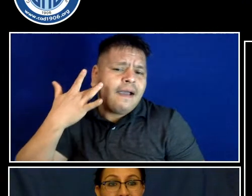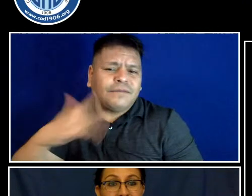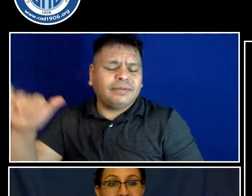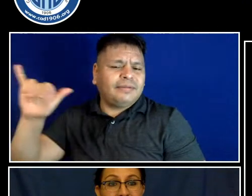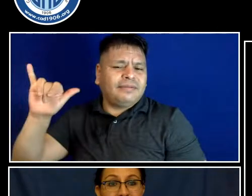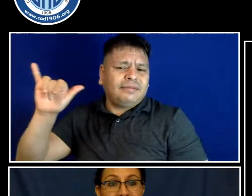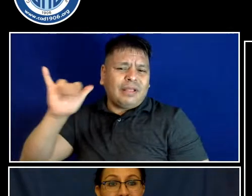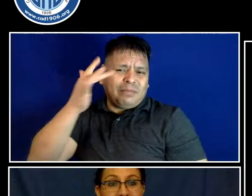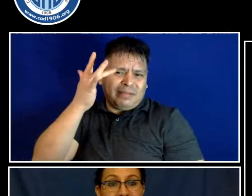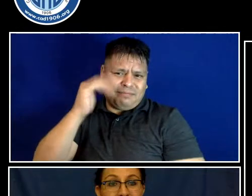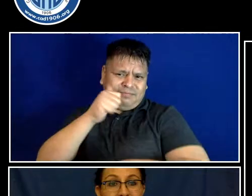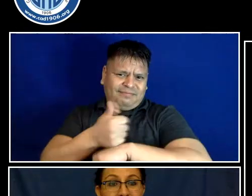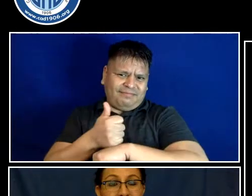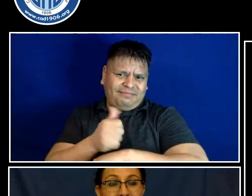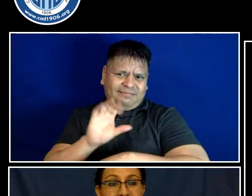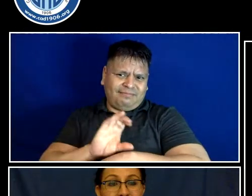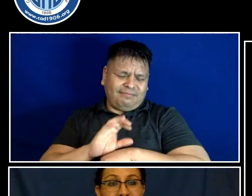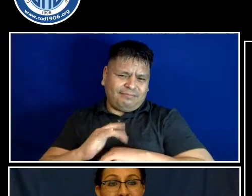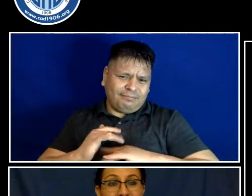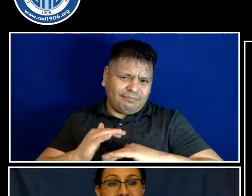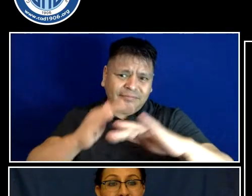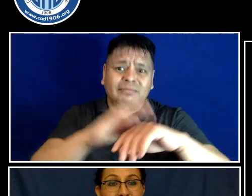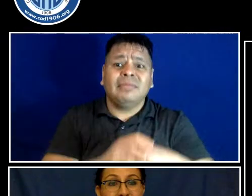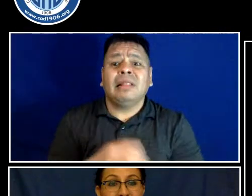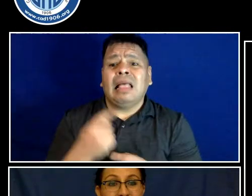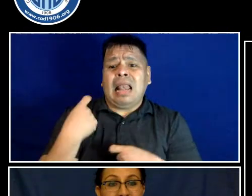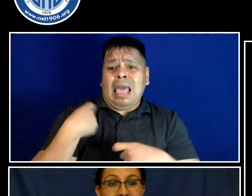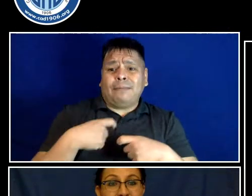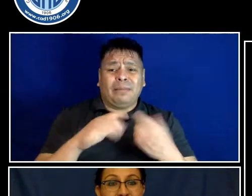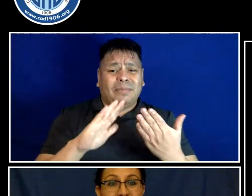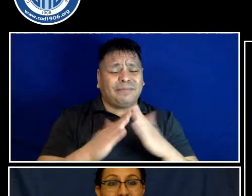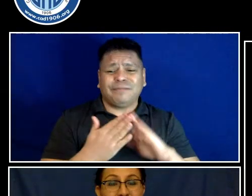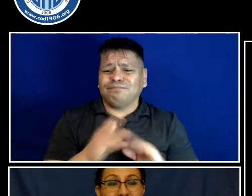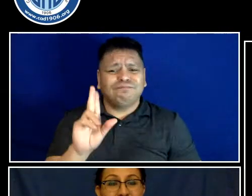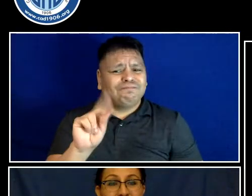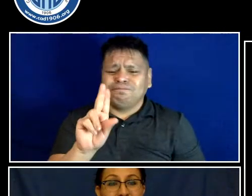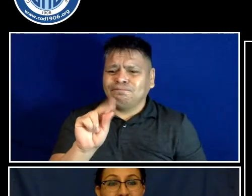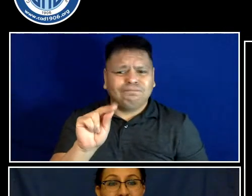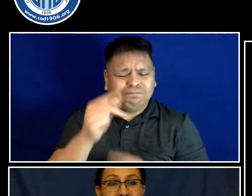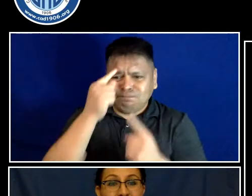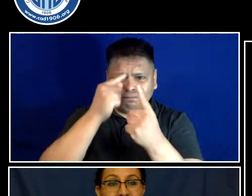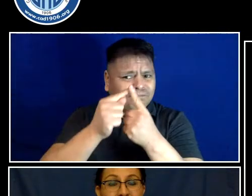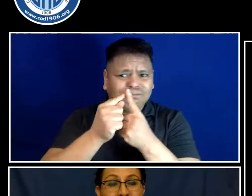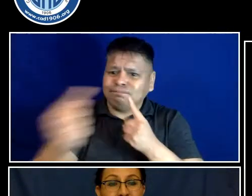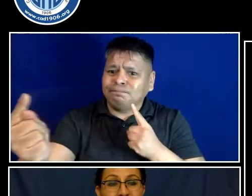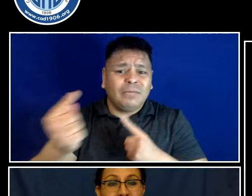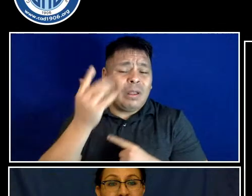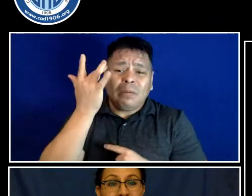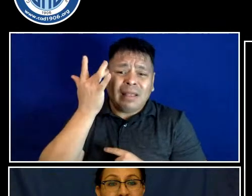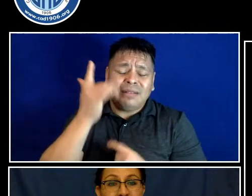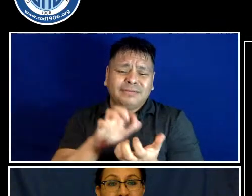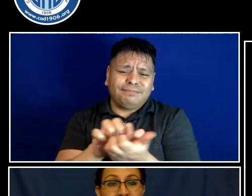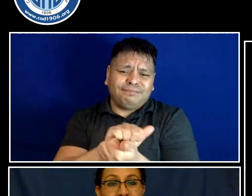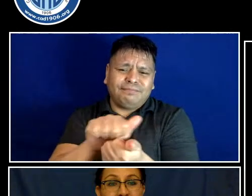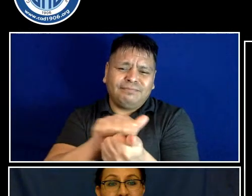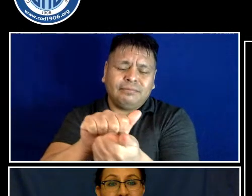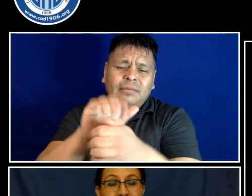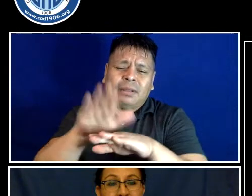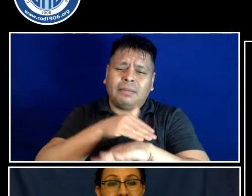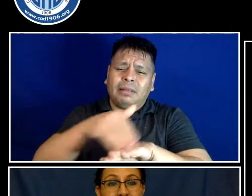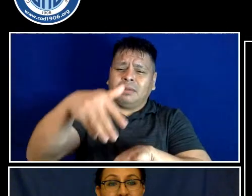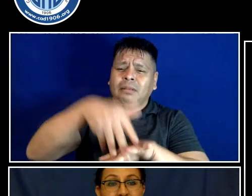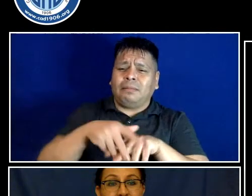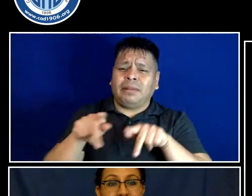reverent to Father Junipero Serra. He was a Californio, and so he had started the church at that time.